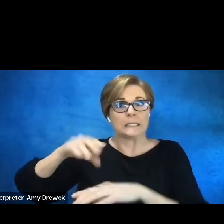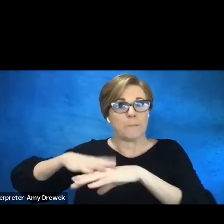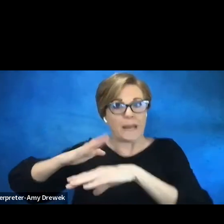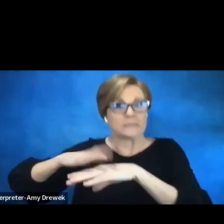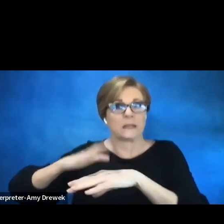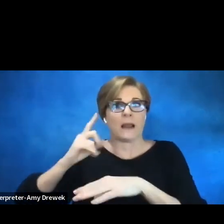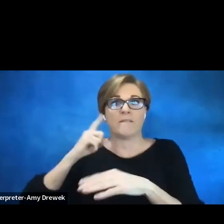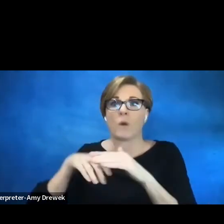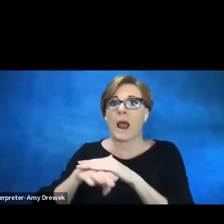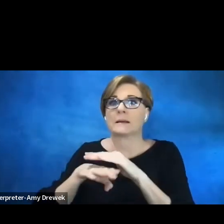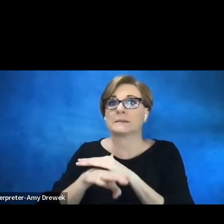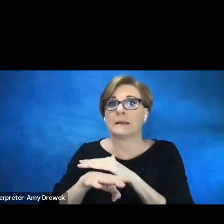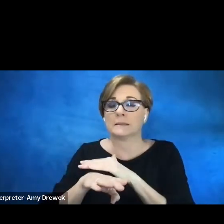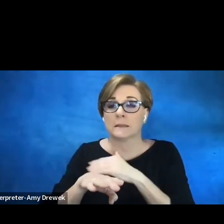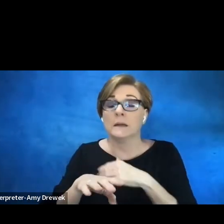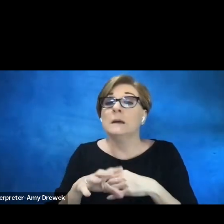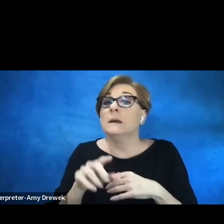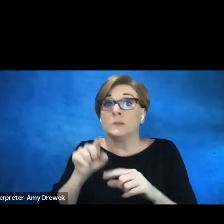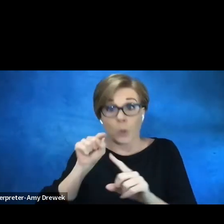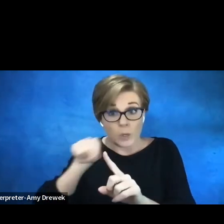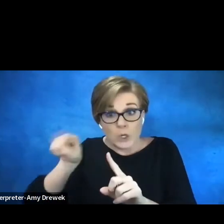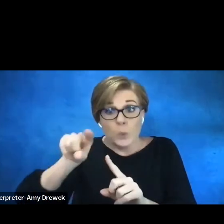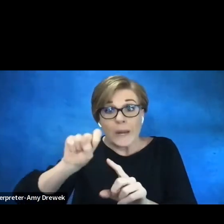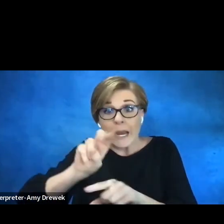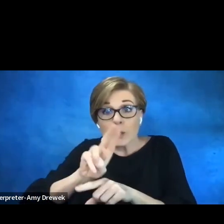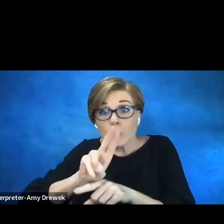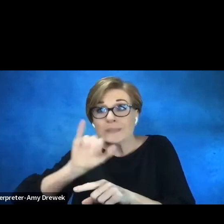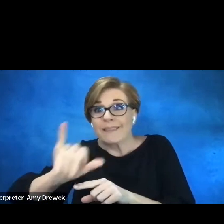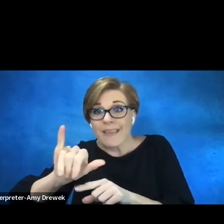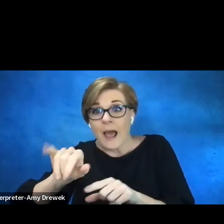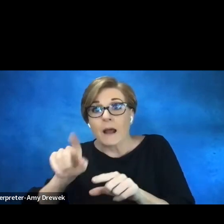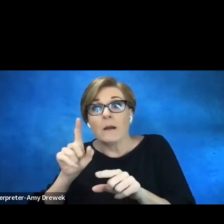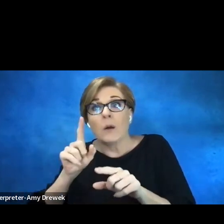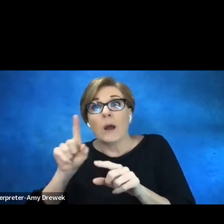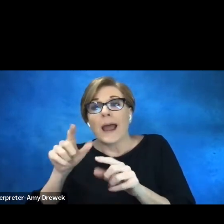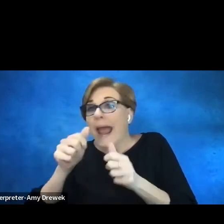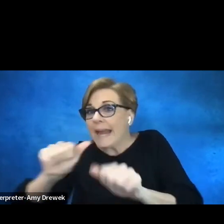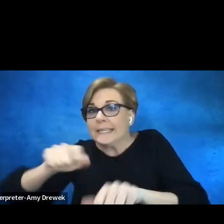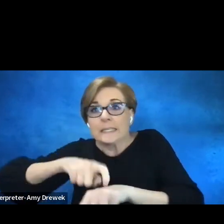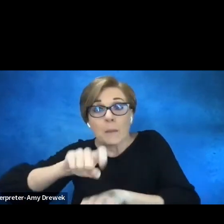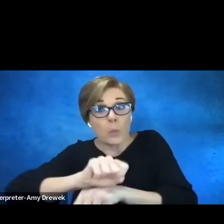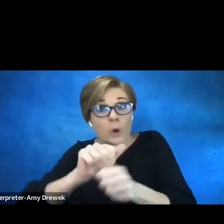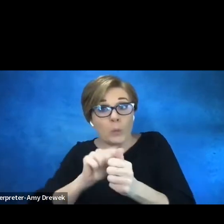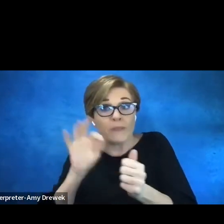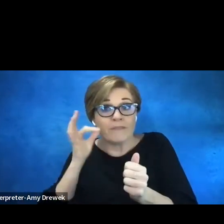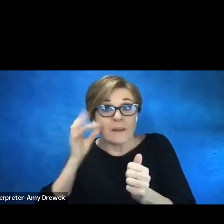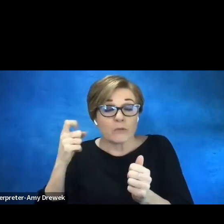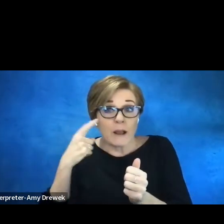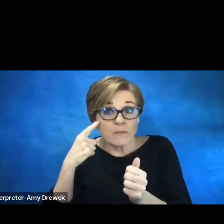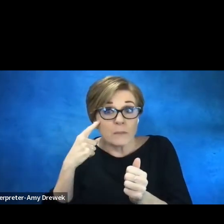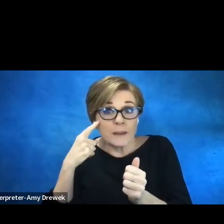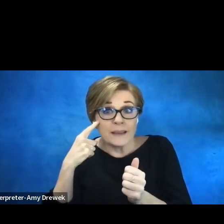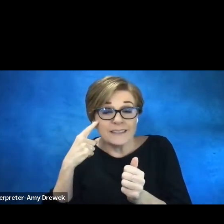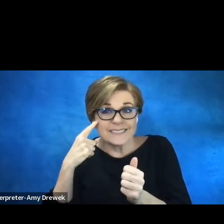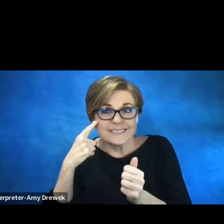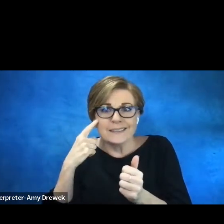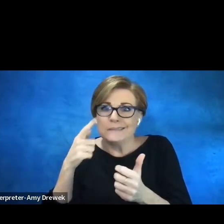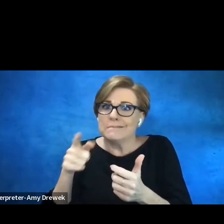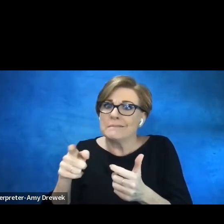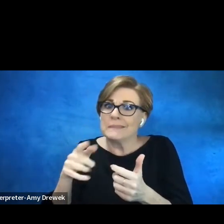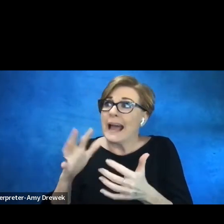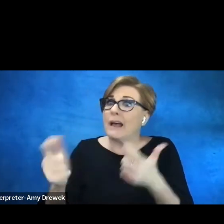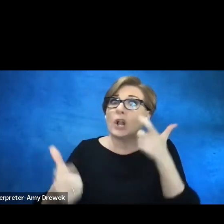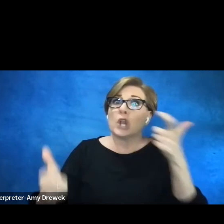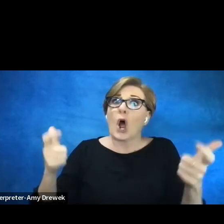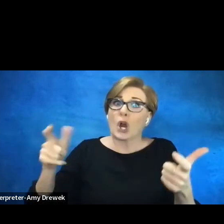this is something that they can use not only when working with the federal government, which has a really large federal fleet,